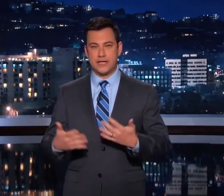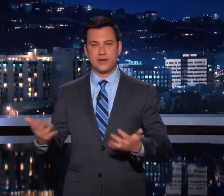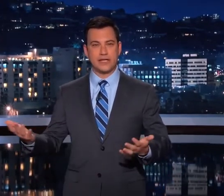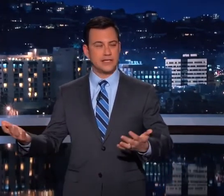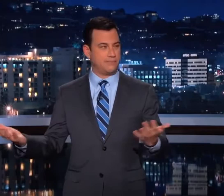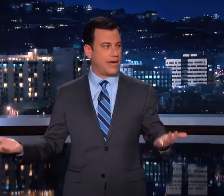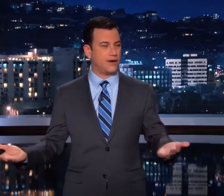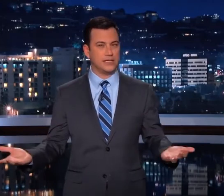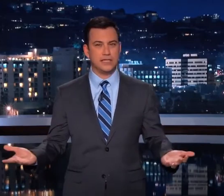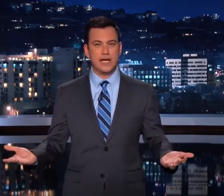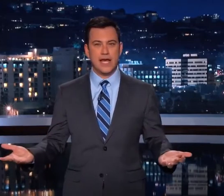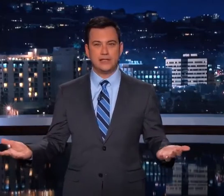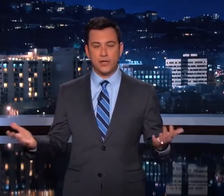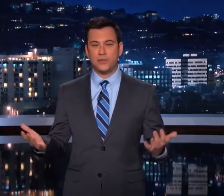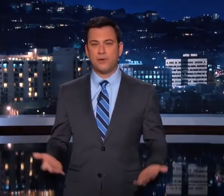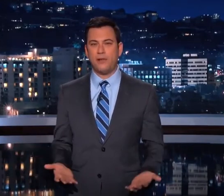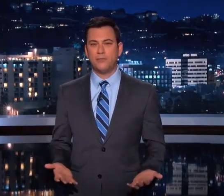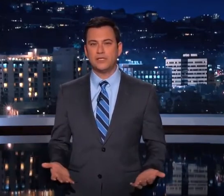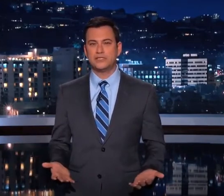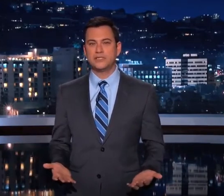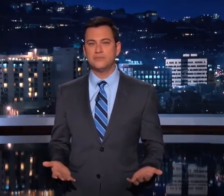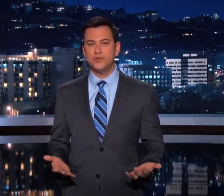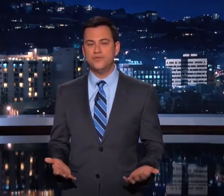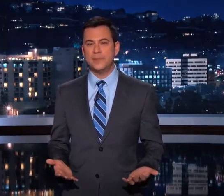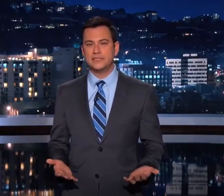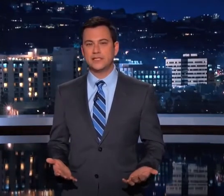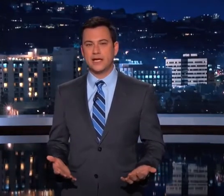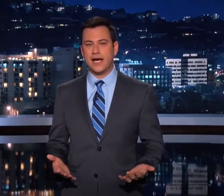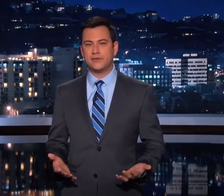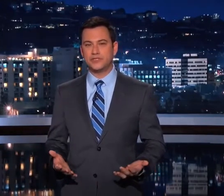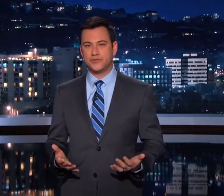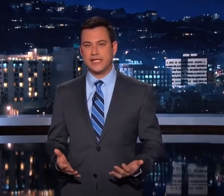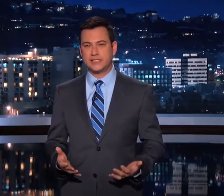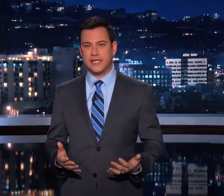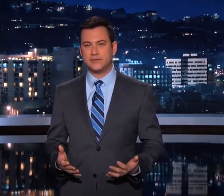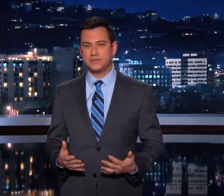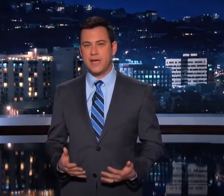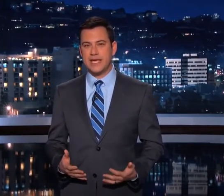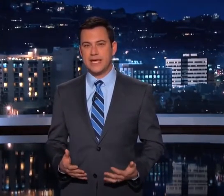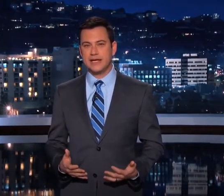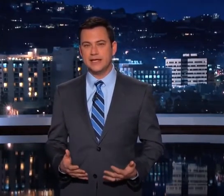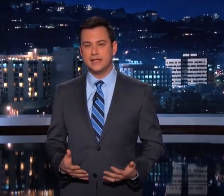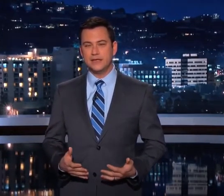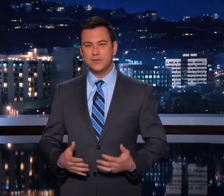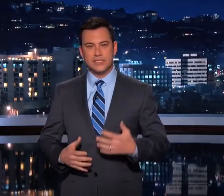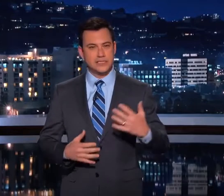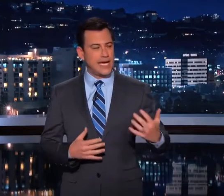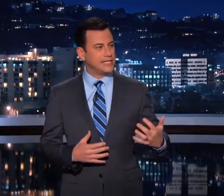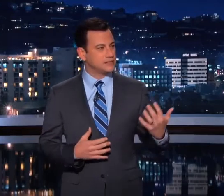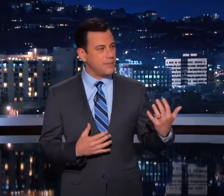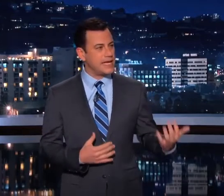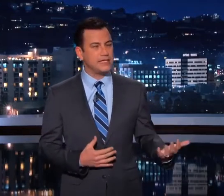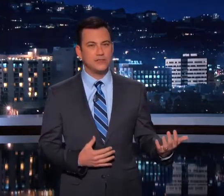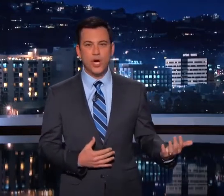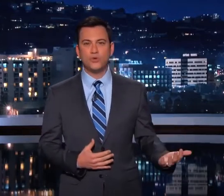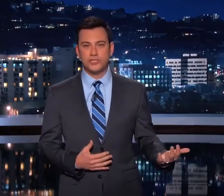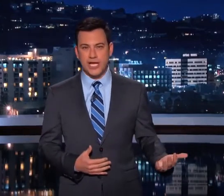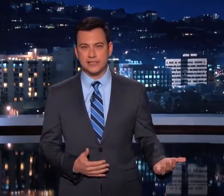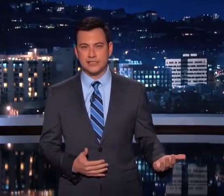hearing impaired. And the only problem was the movements the guy who was translating was making with his hands made no sense.